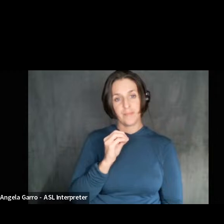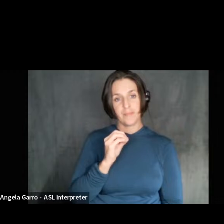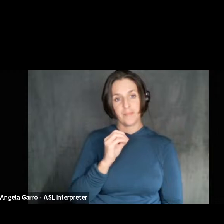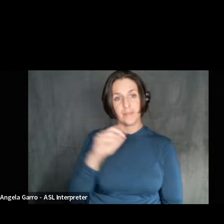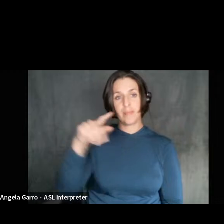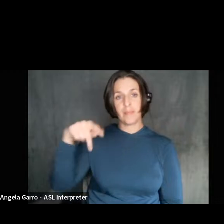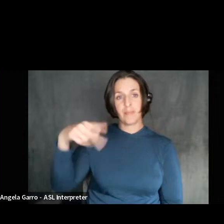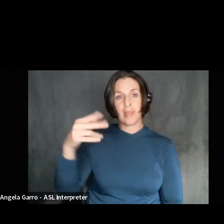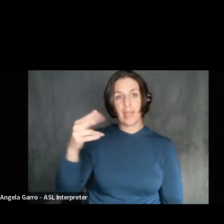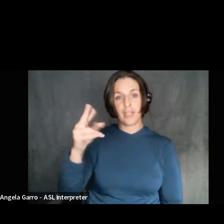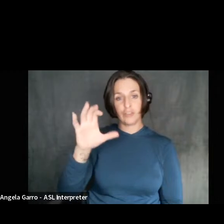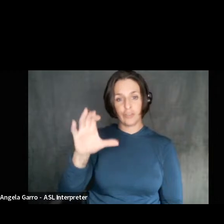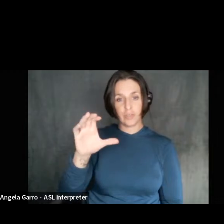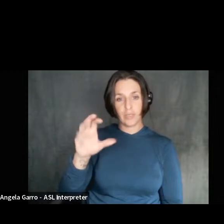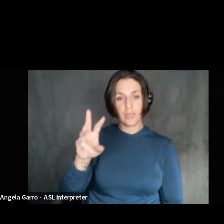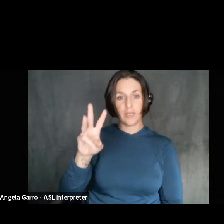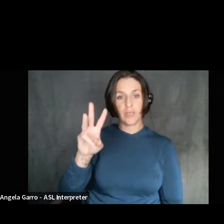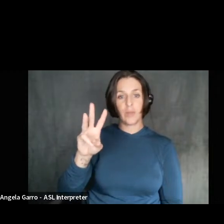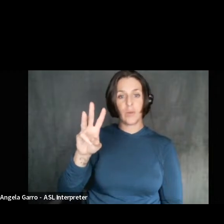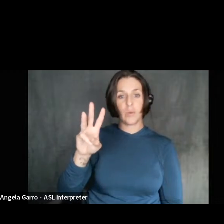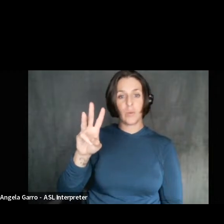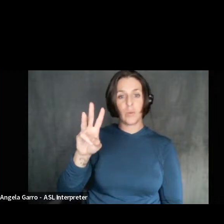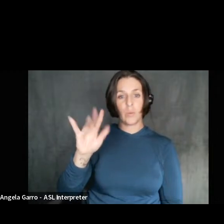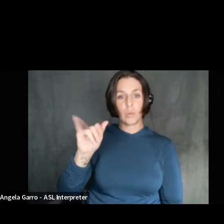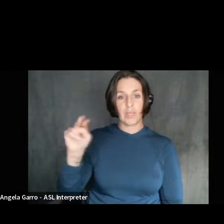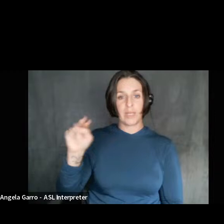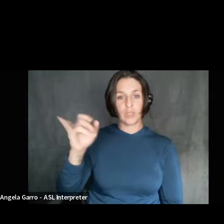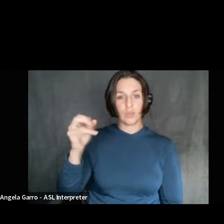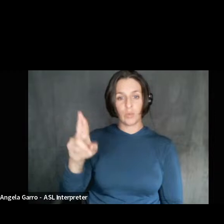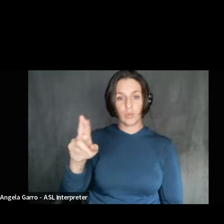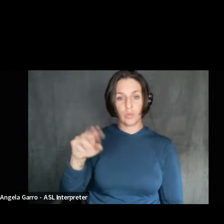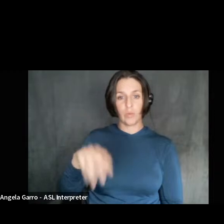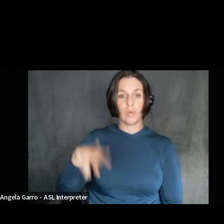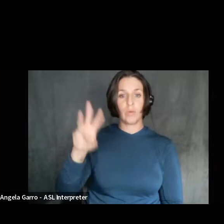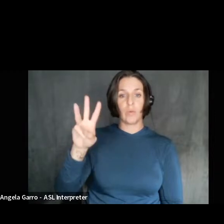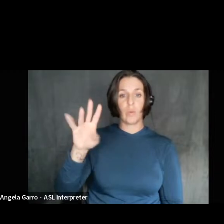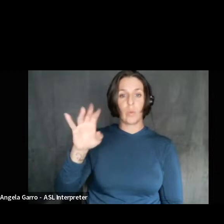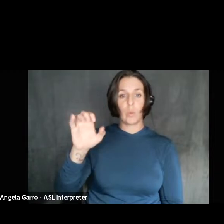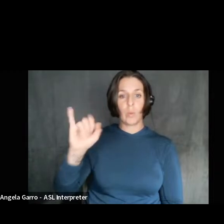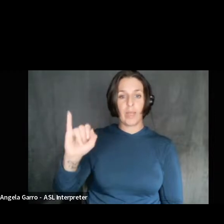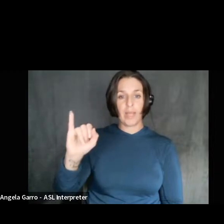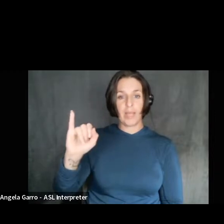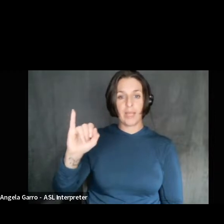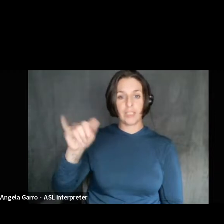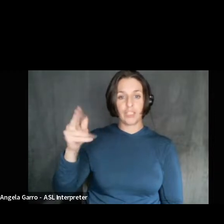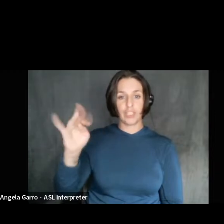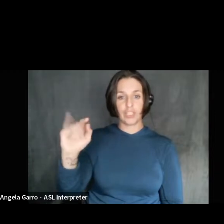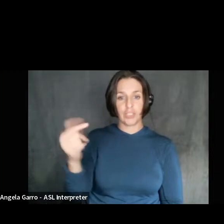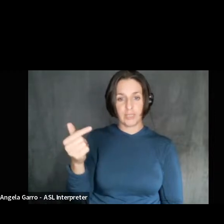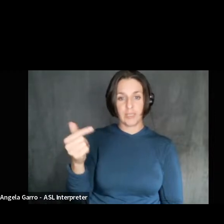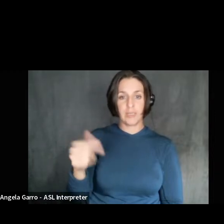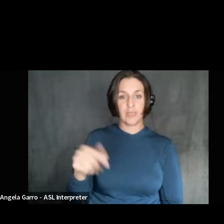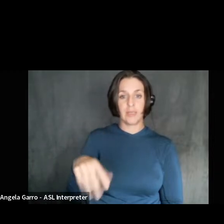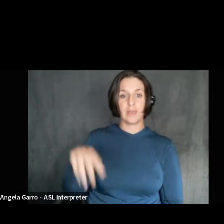Patrick Wynn Jr., Wei Jing, Man Chi Yu,